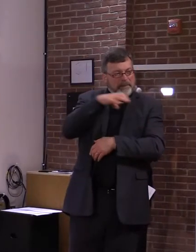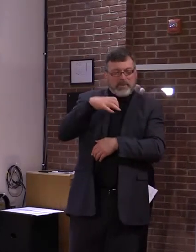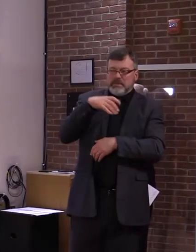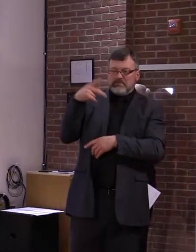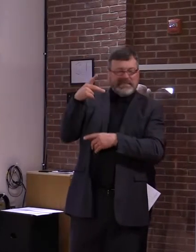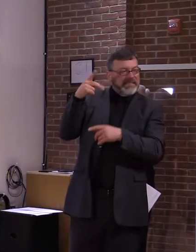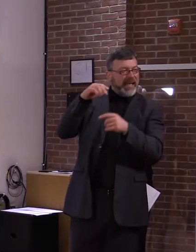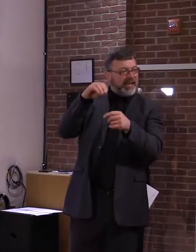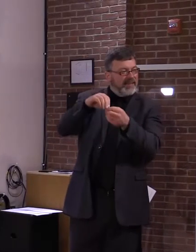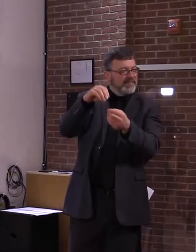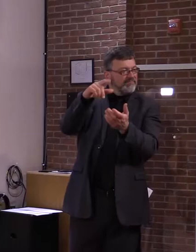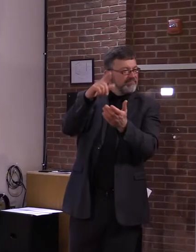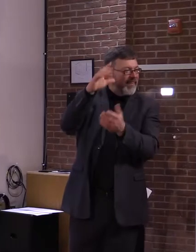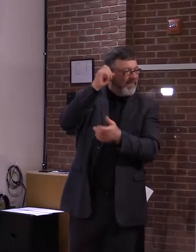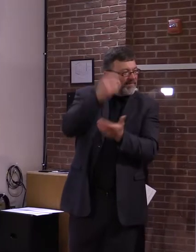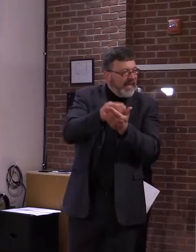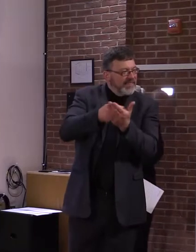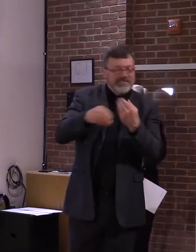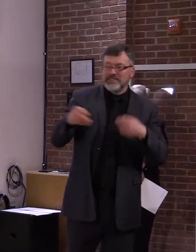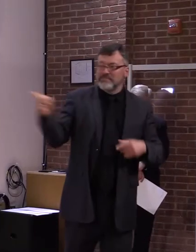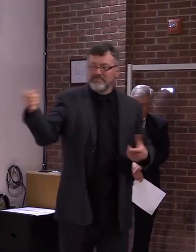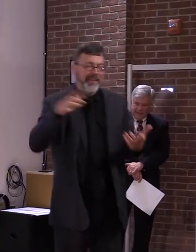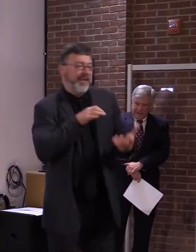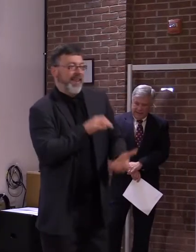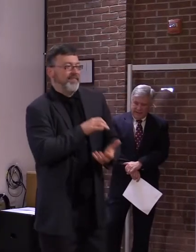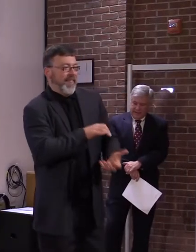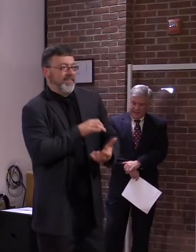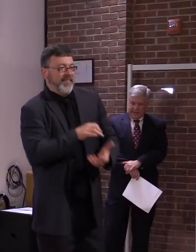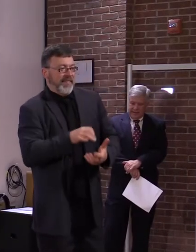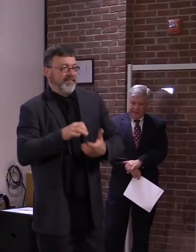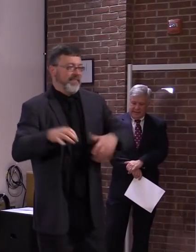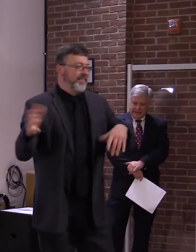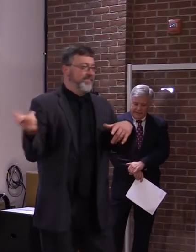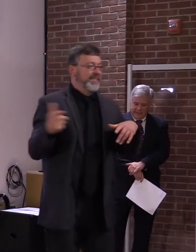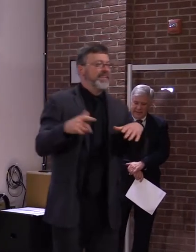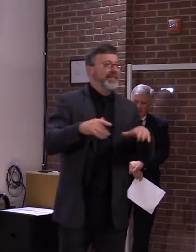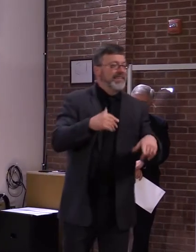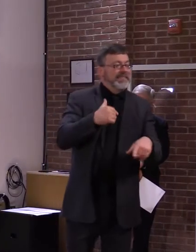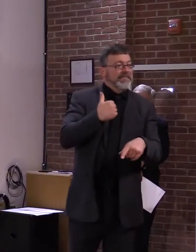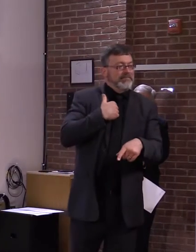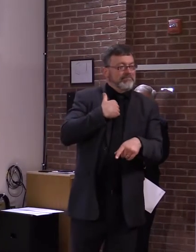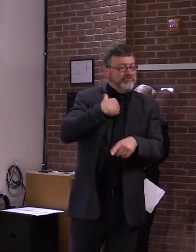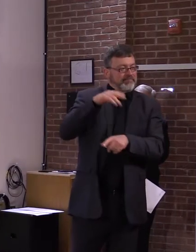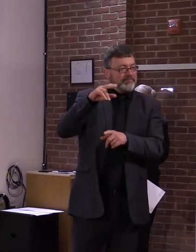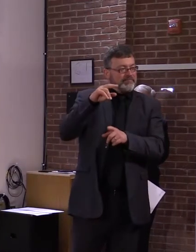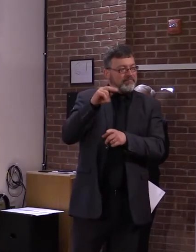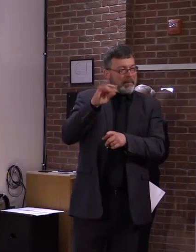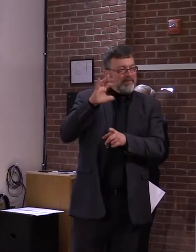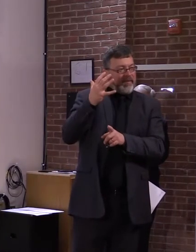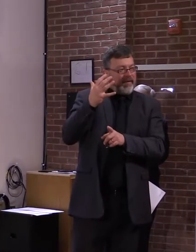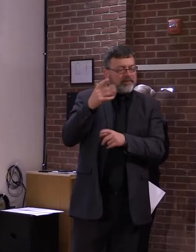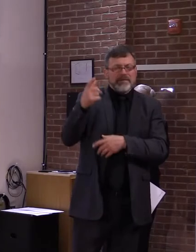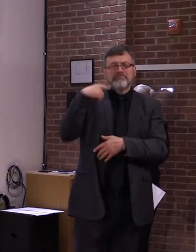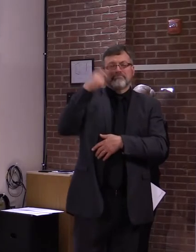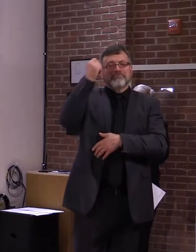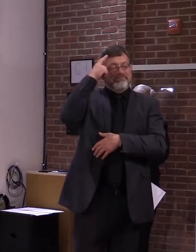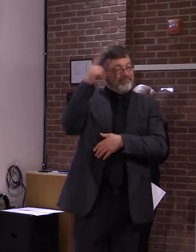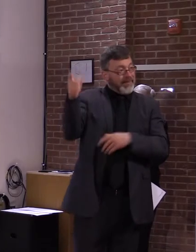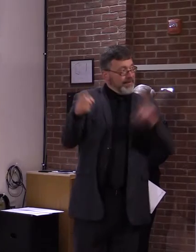At the rate we're going, I understand you don't have the updated statistics from CDC yet, but do you still think